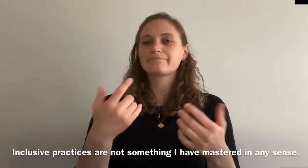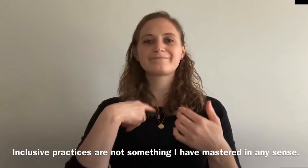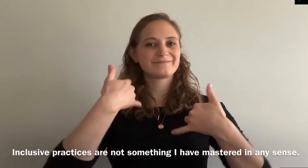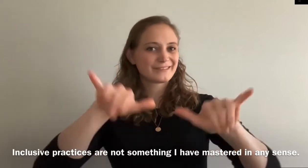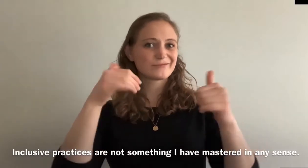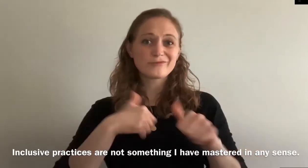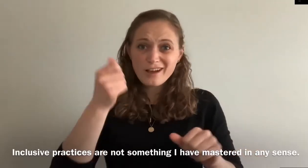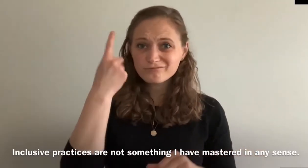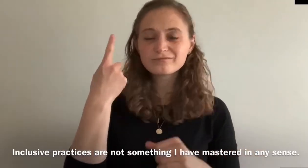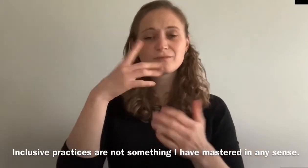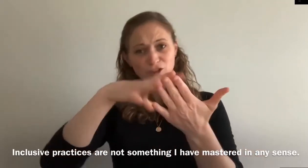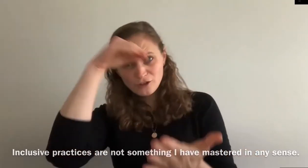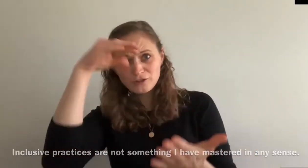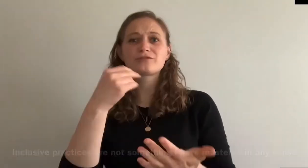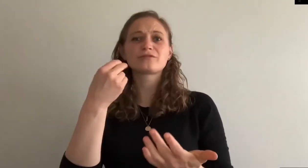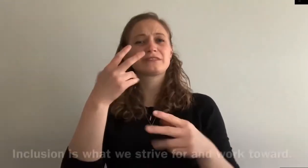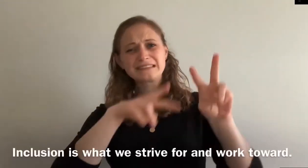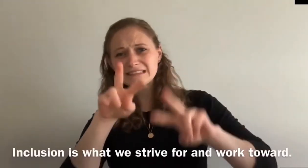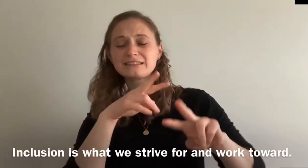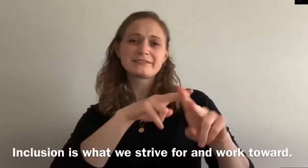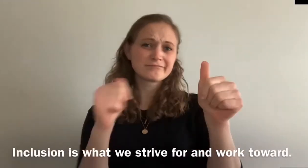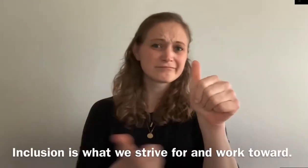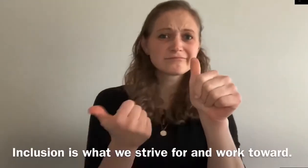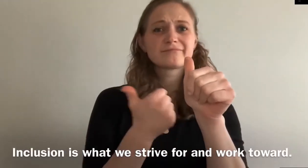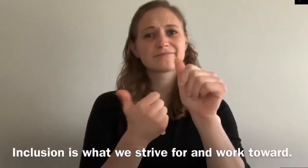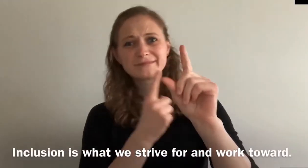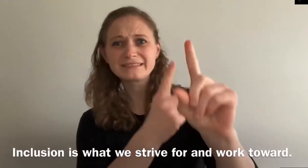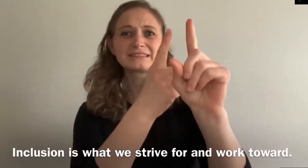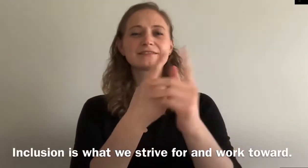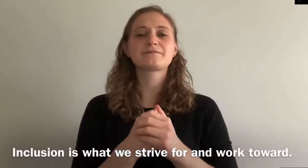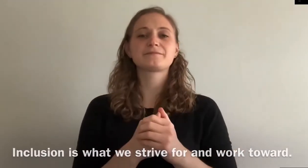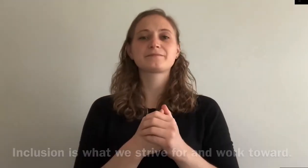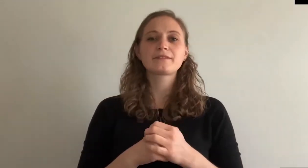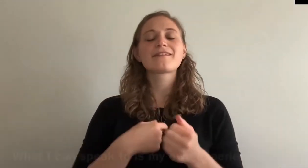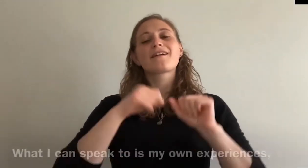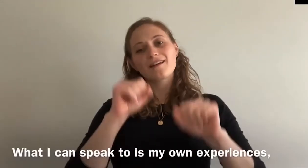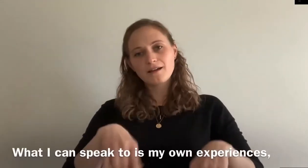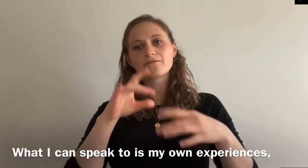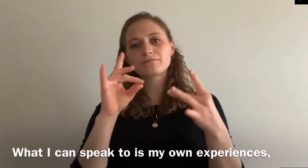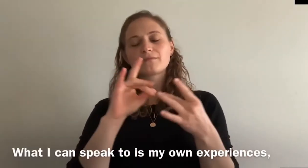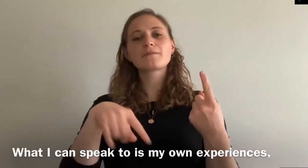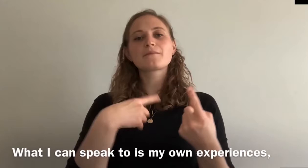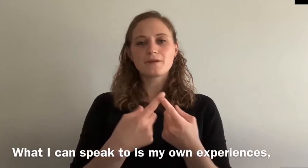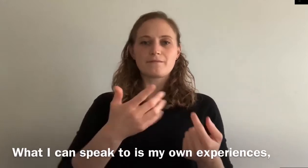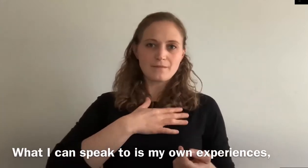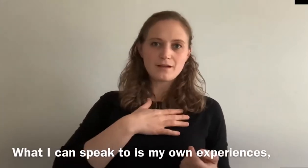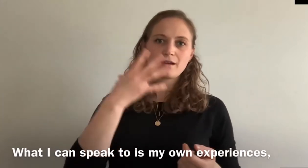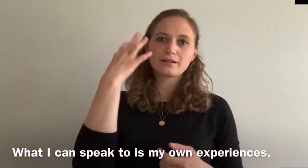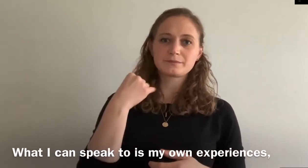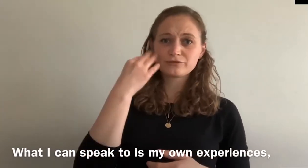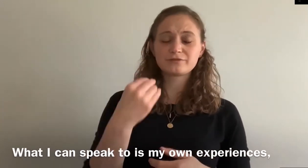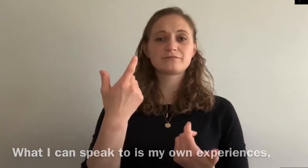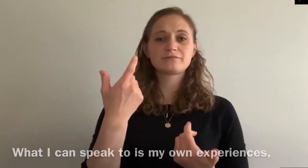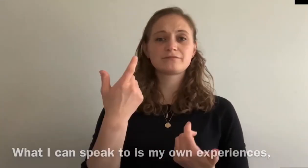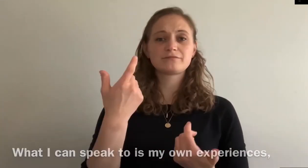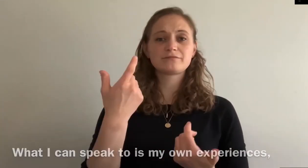are not something I have mastered in any sense. Inclusion is something that we strive for and work towards. What I